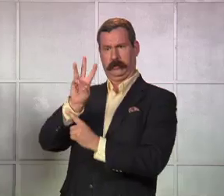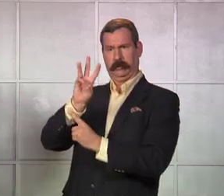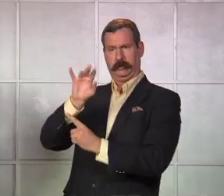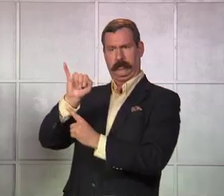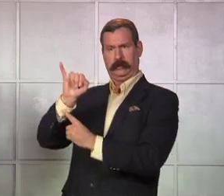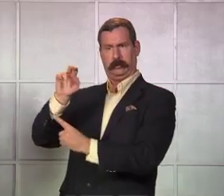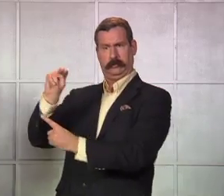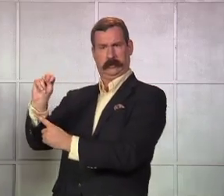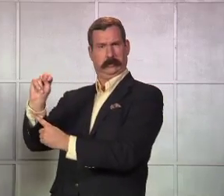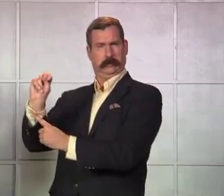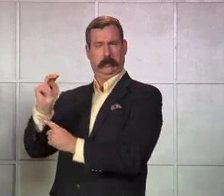W-I-N.